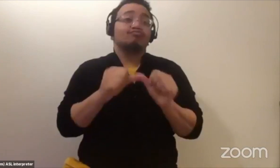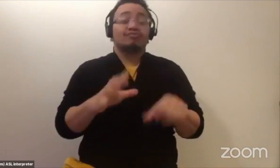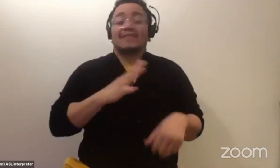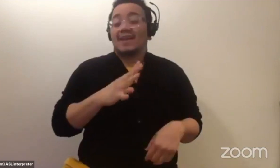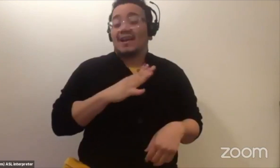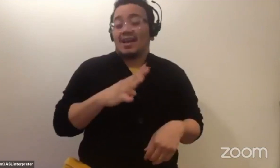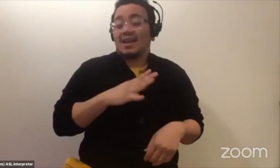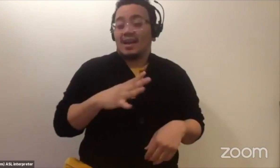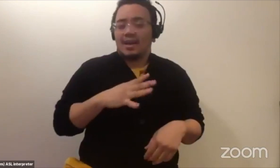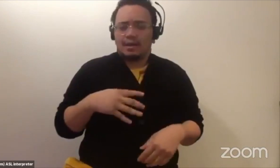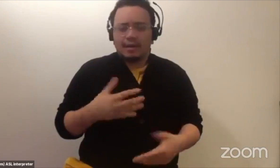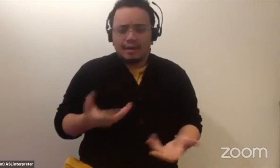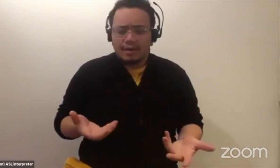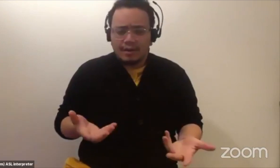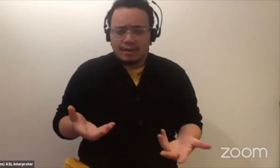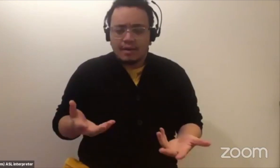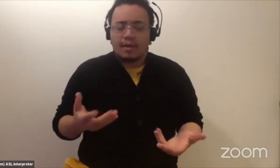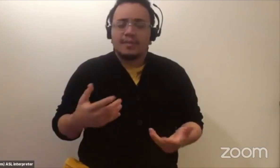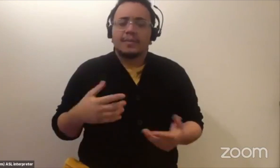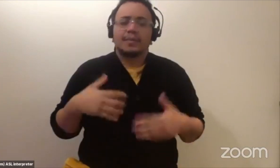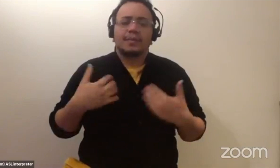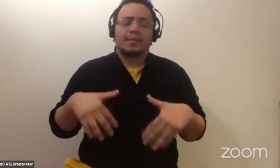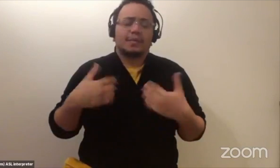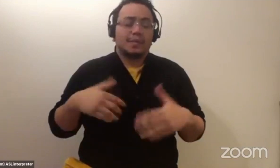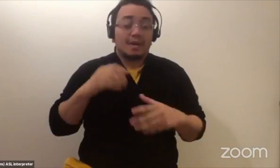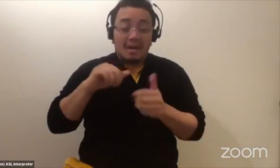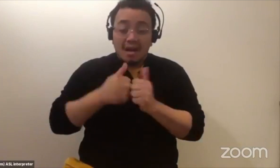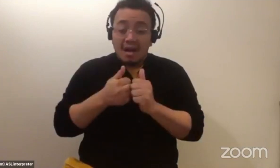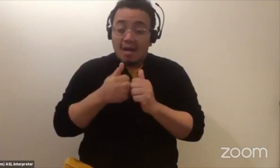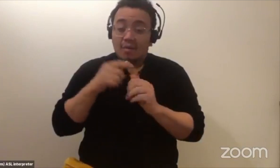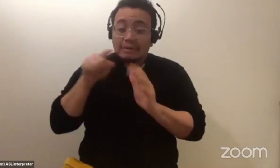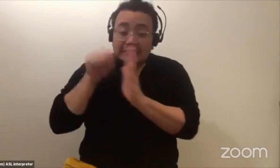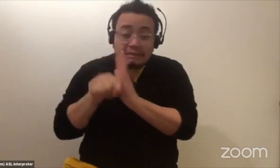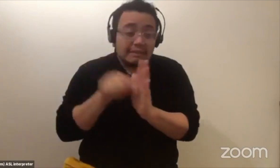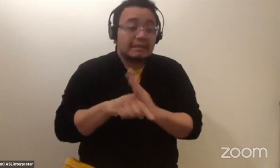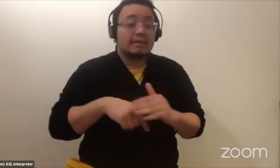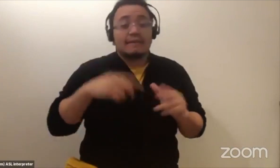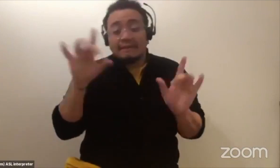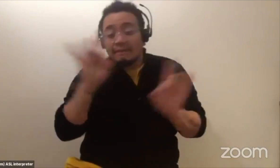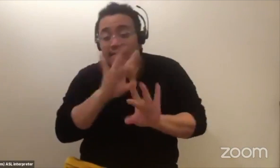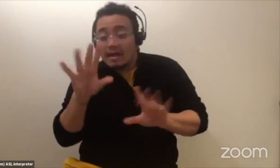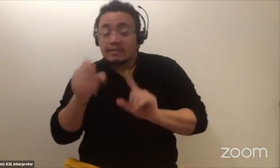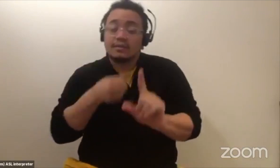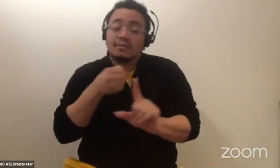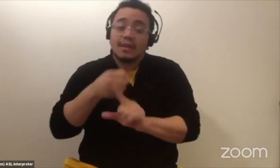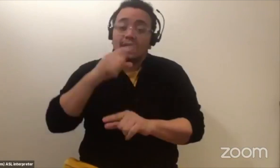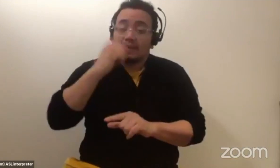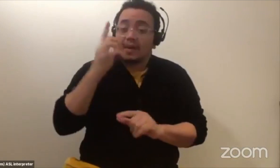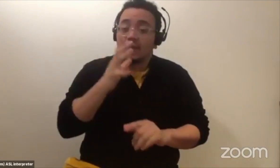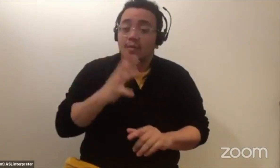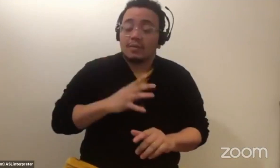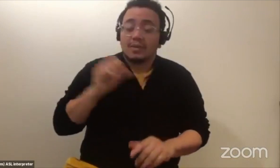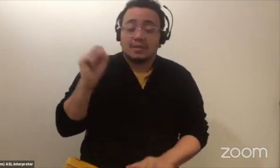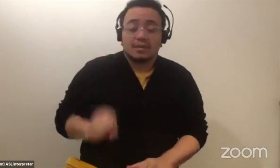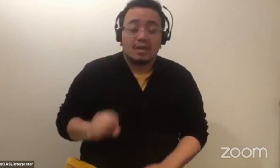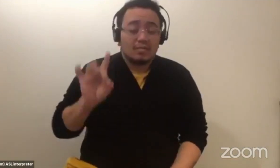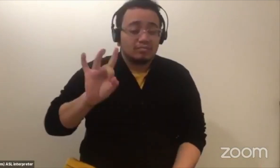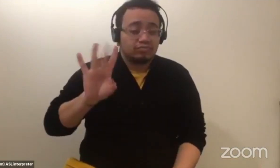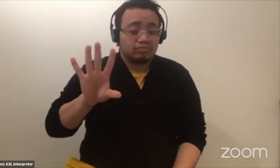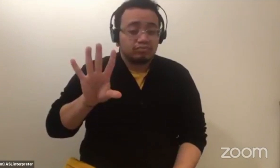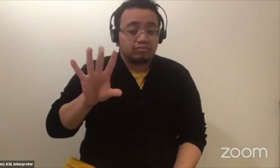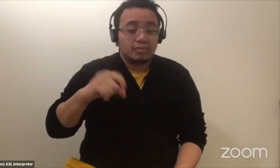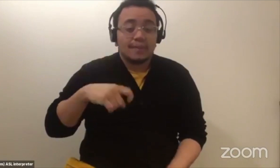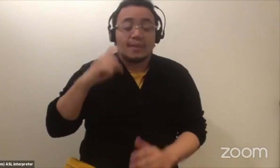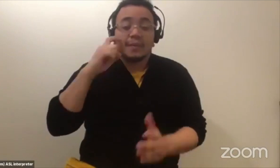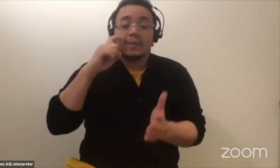women, especially Black trans women here in the South. We see violence being sanctioned by the state because these